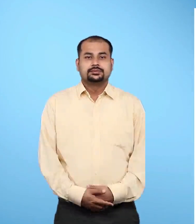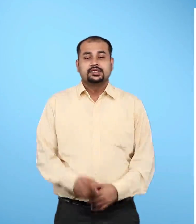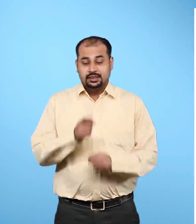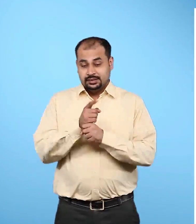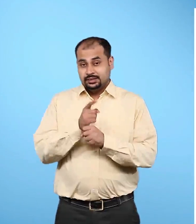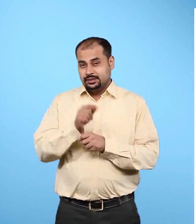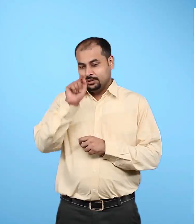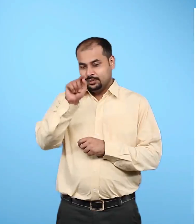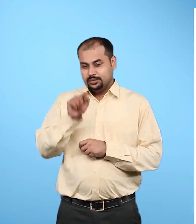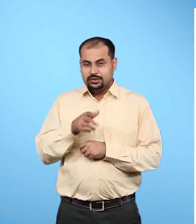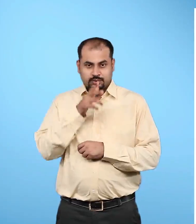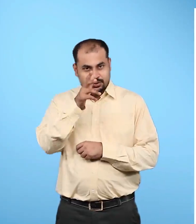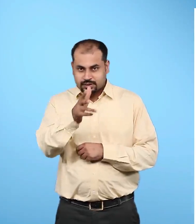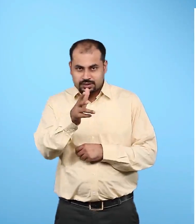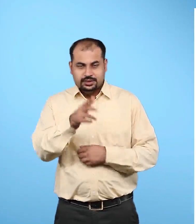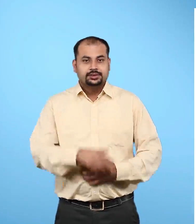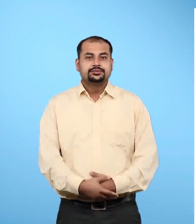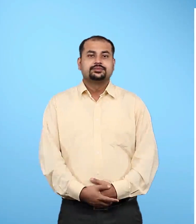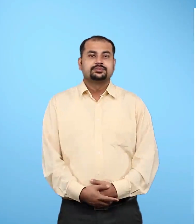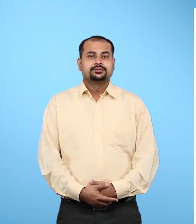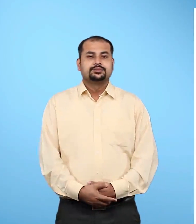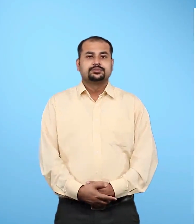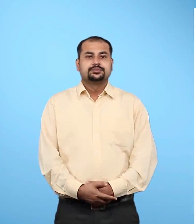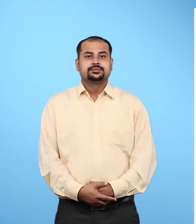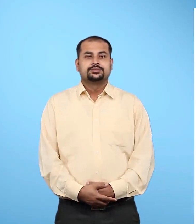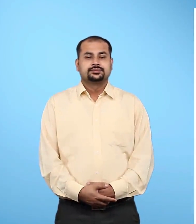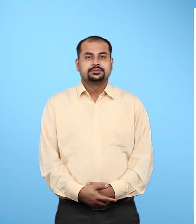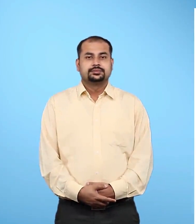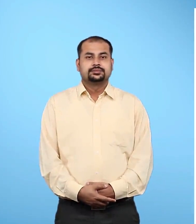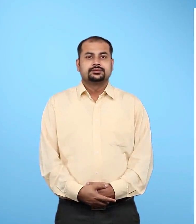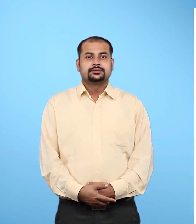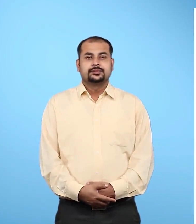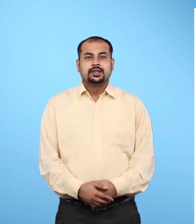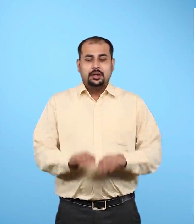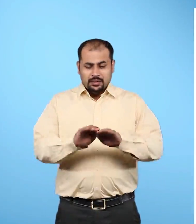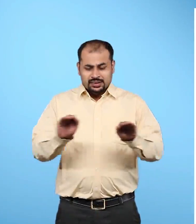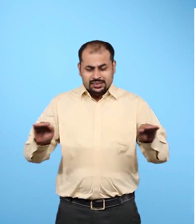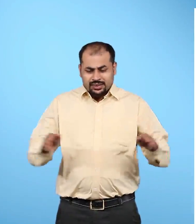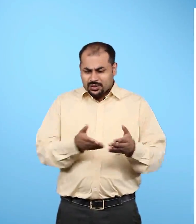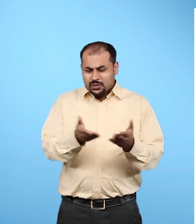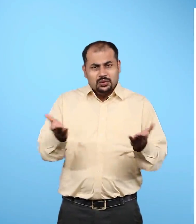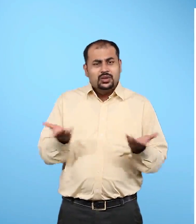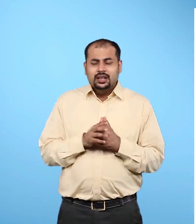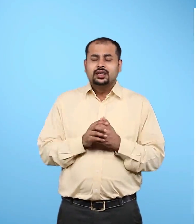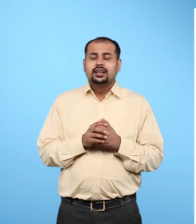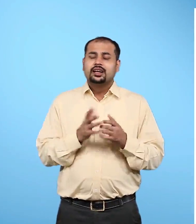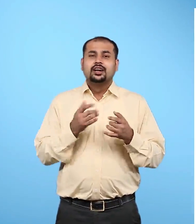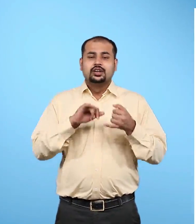For the teacher, At this stage, children need